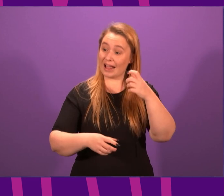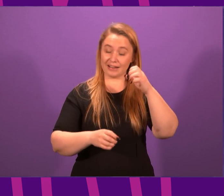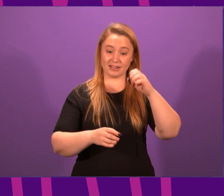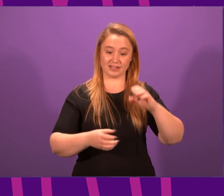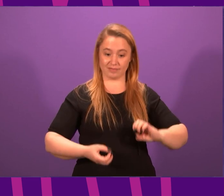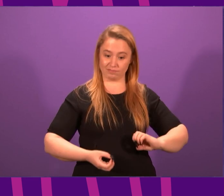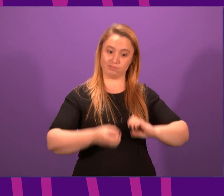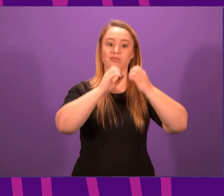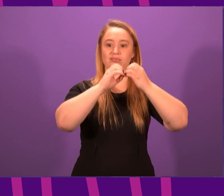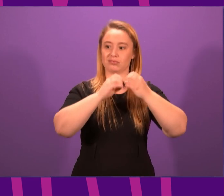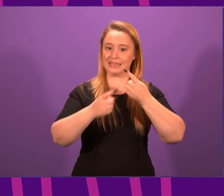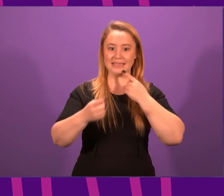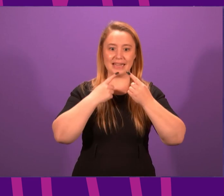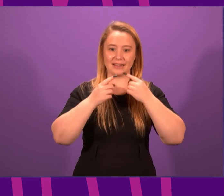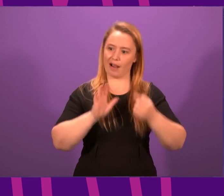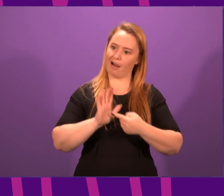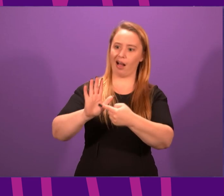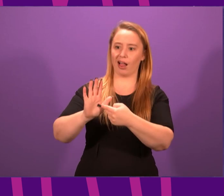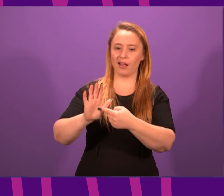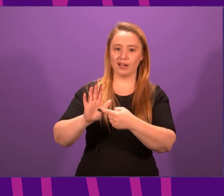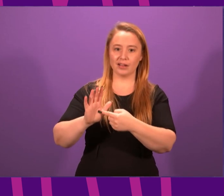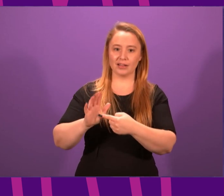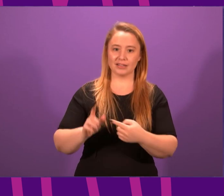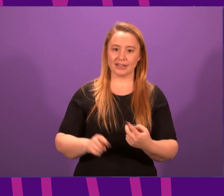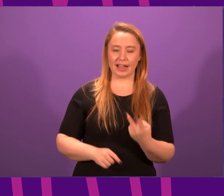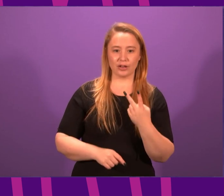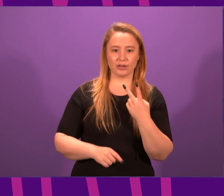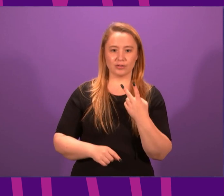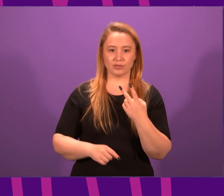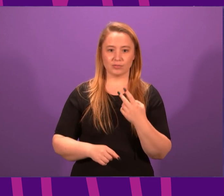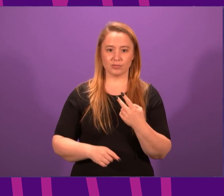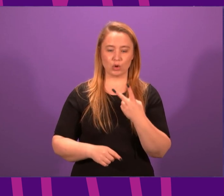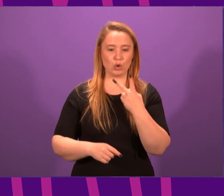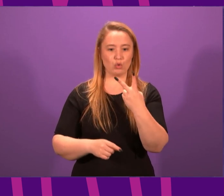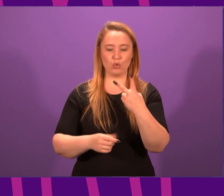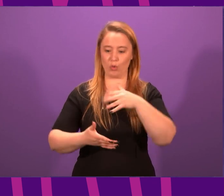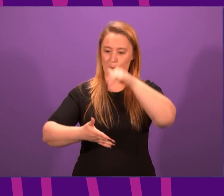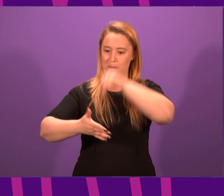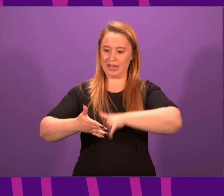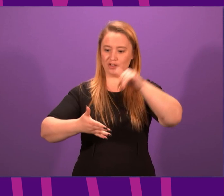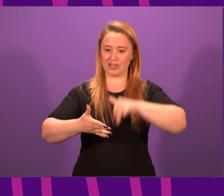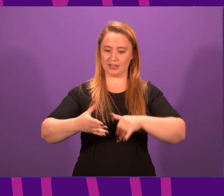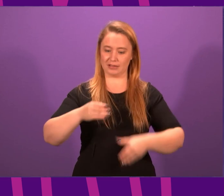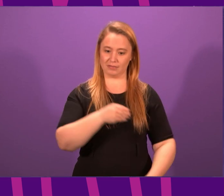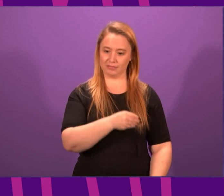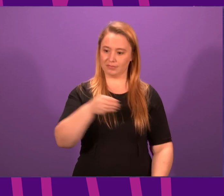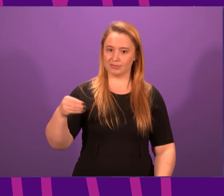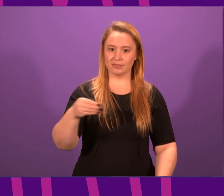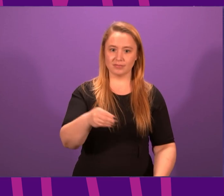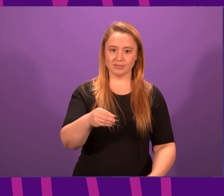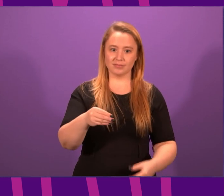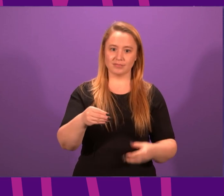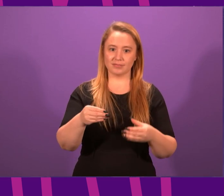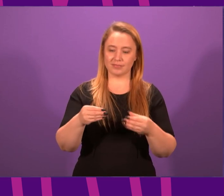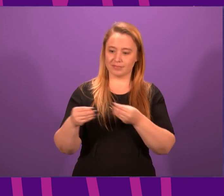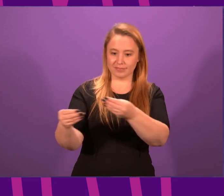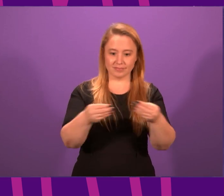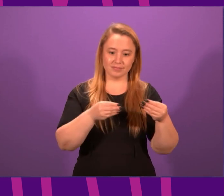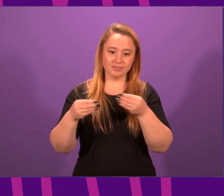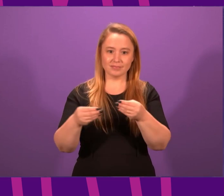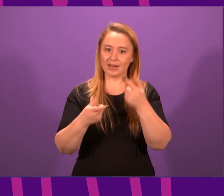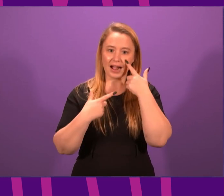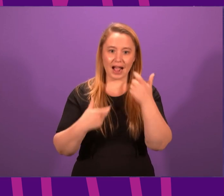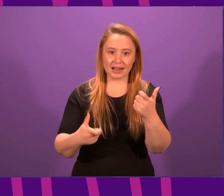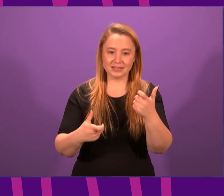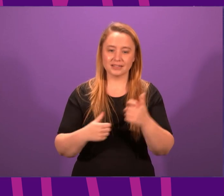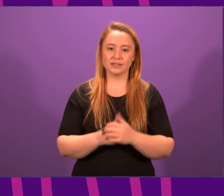I carry around with me a full two sides of A4, which on lines in very close type is